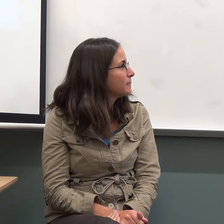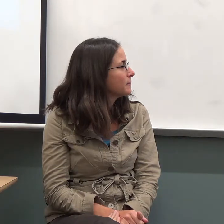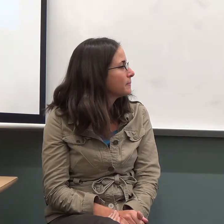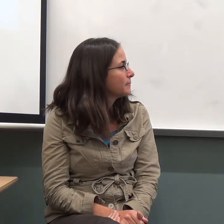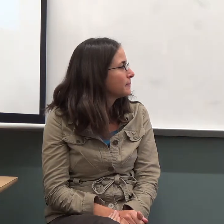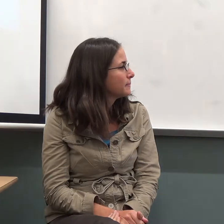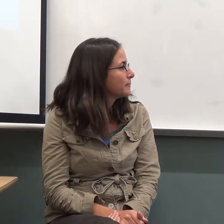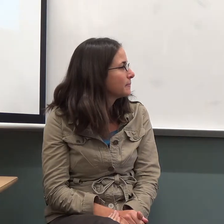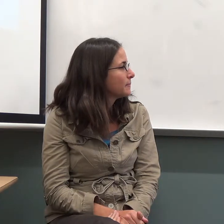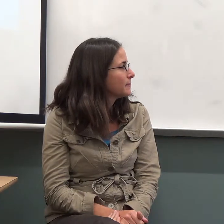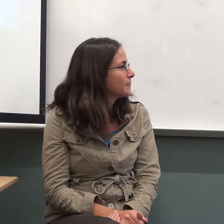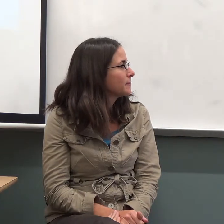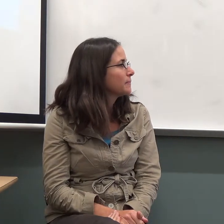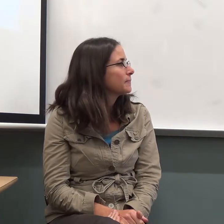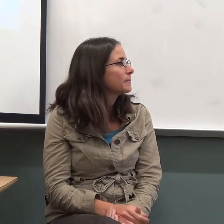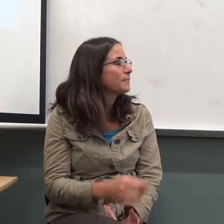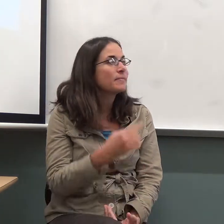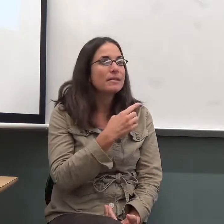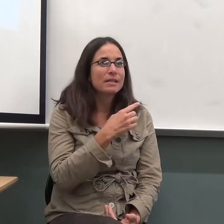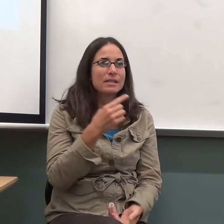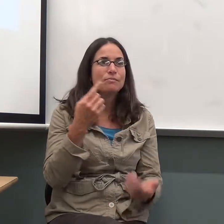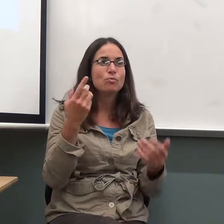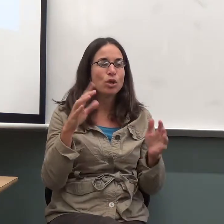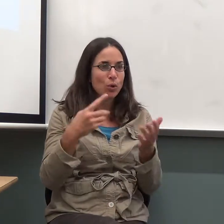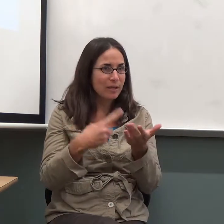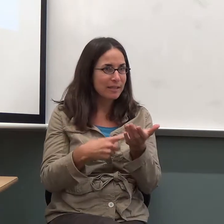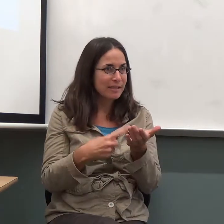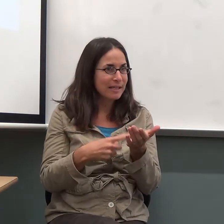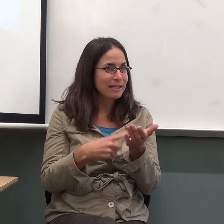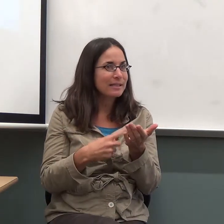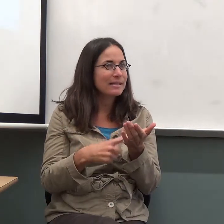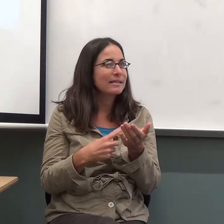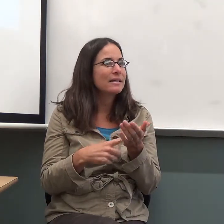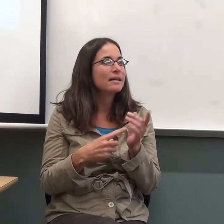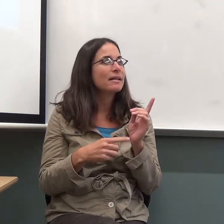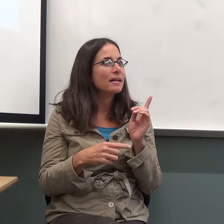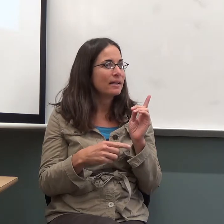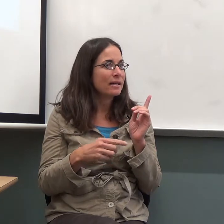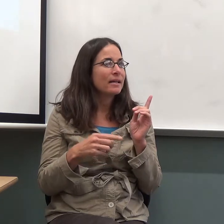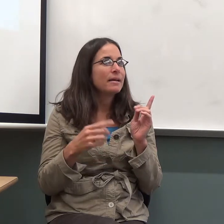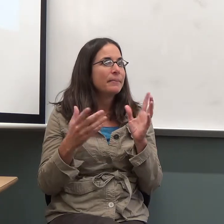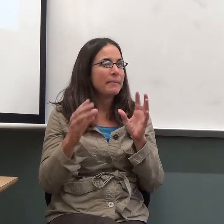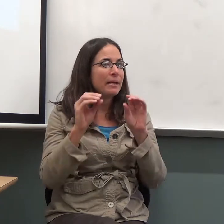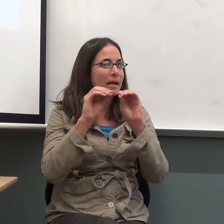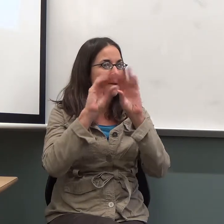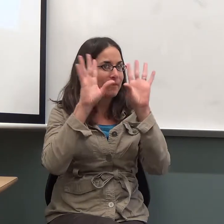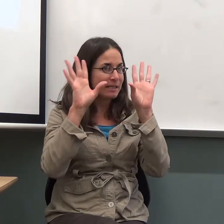right, now this one we talked about a lot, so I'm sorry that it's maybe obvious.